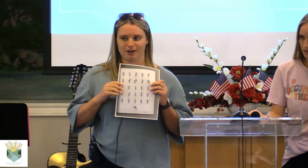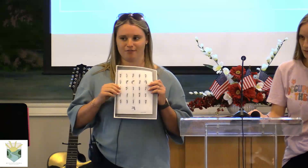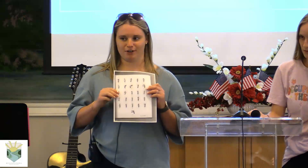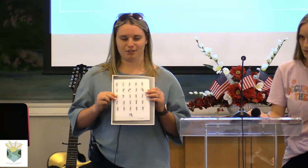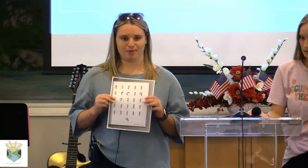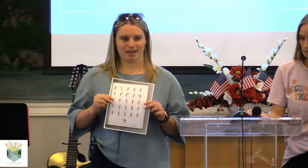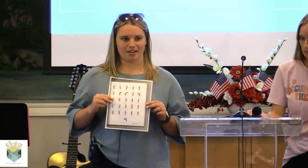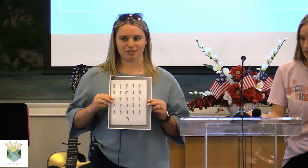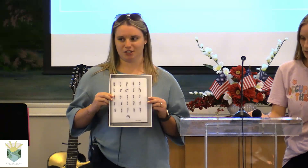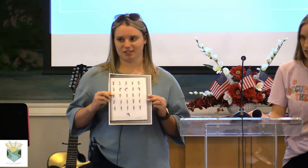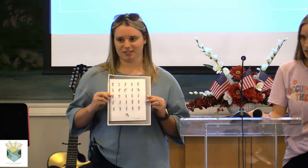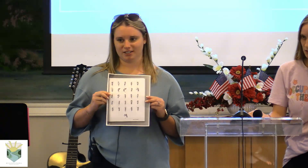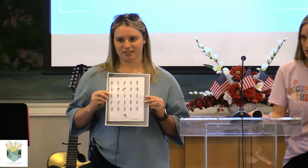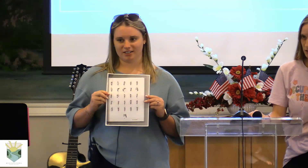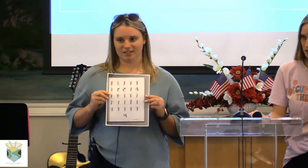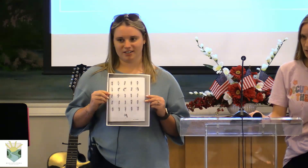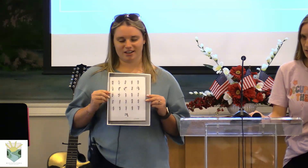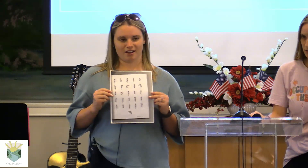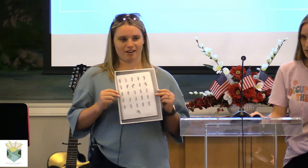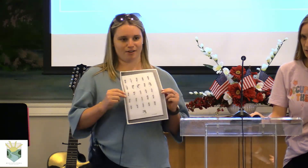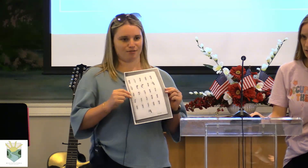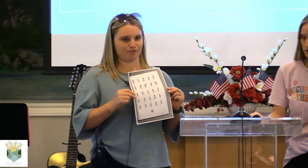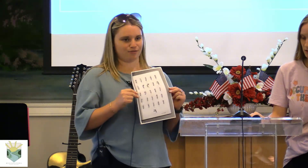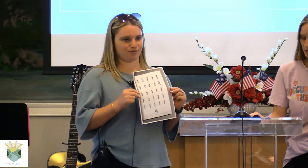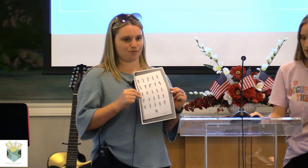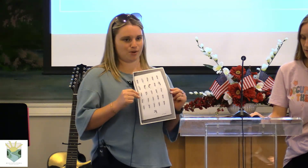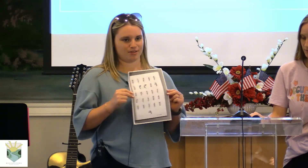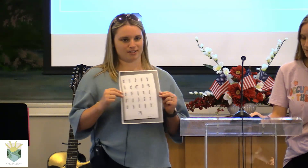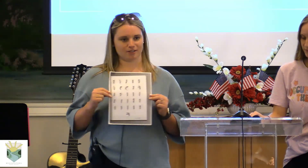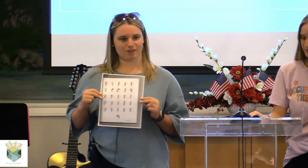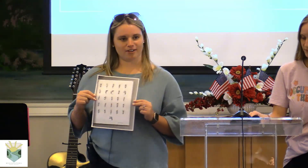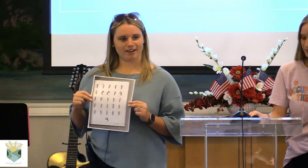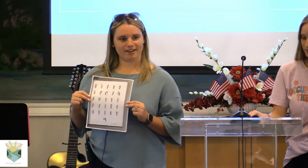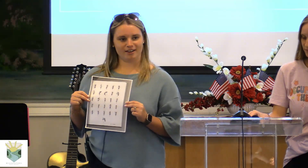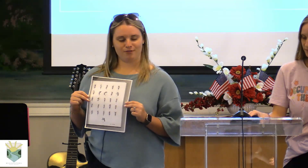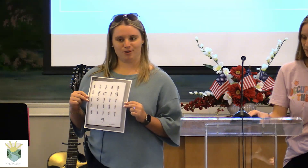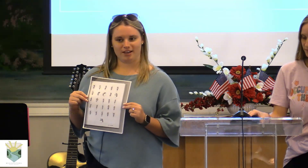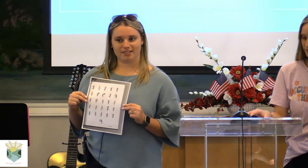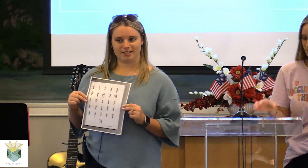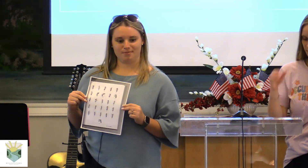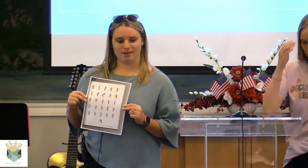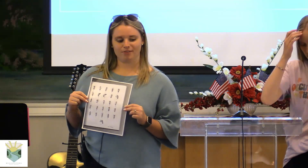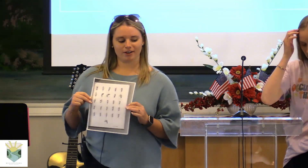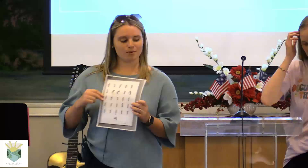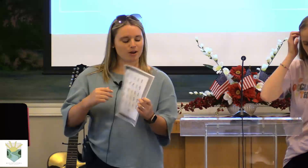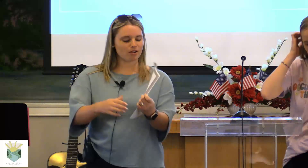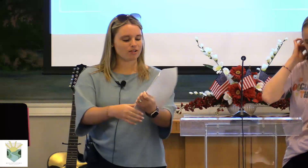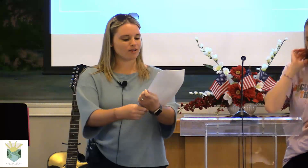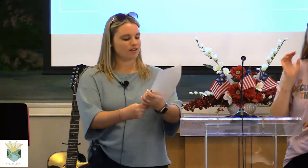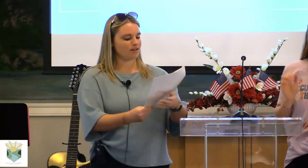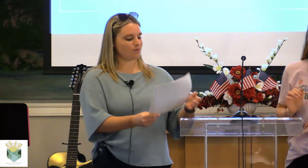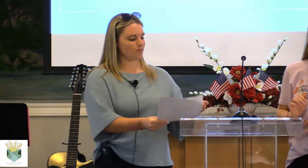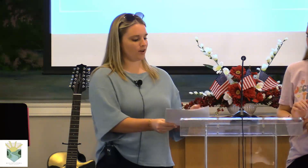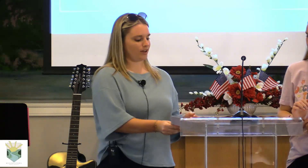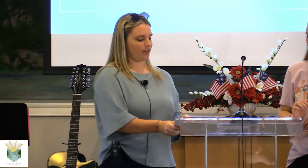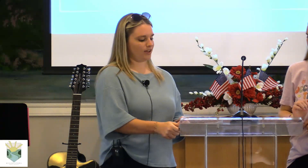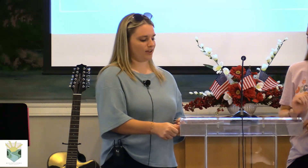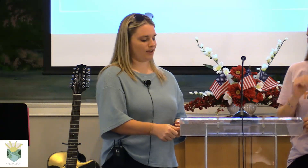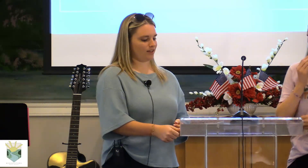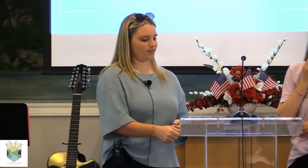first page of what these look like if you can't see me very well. But